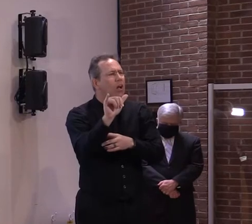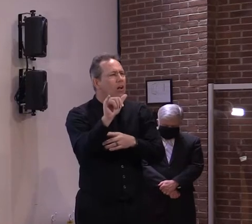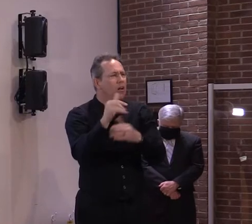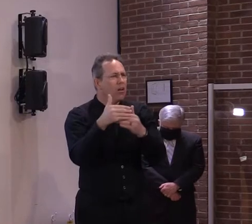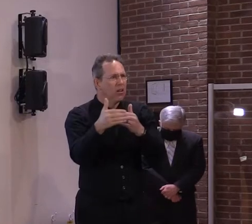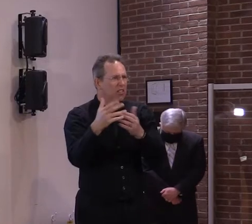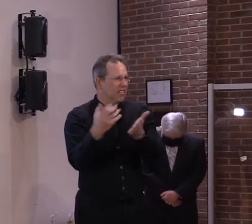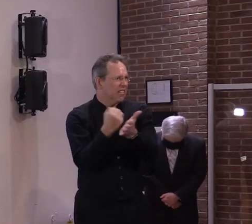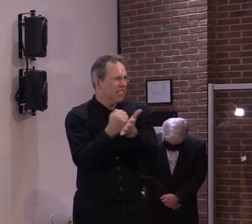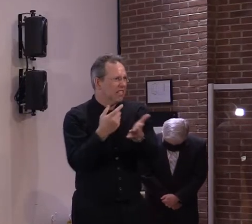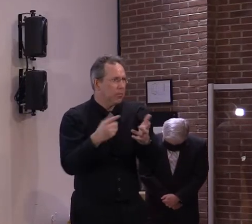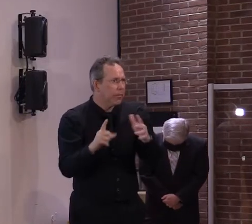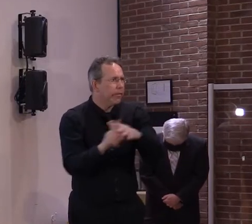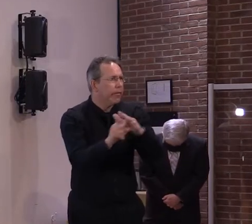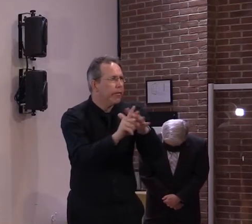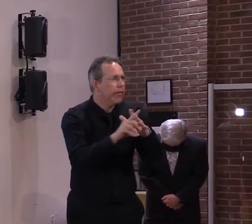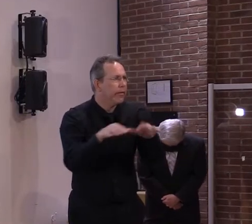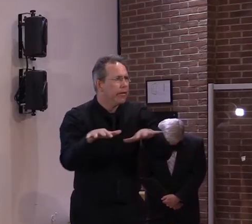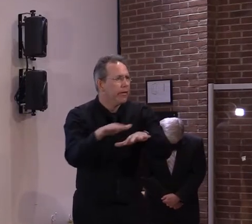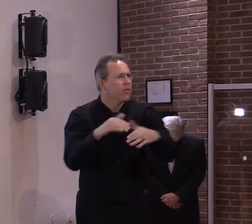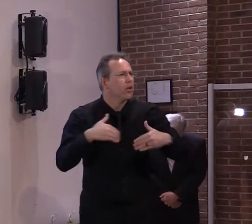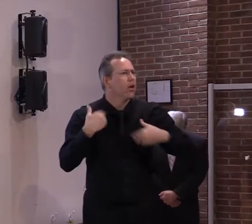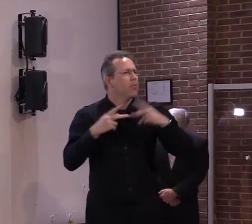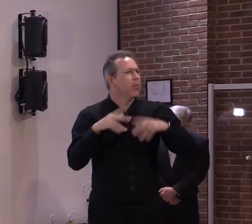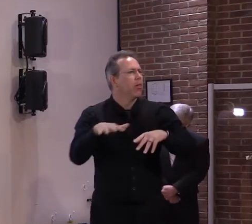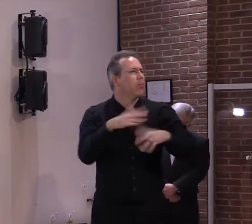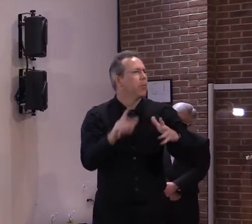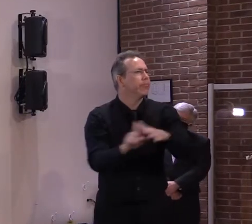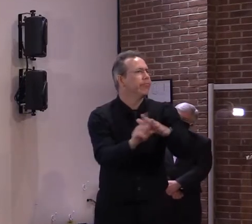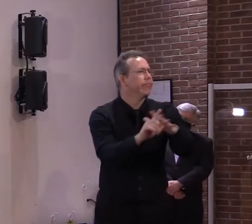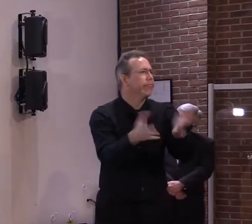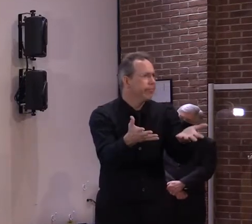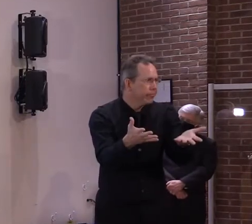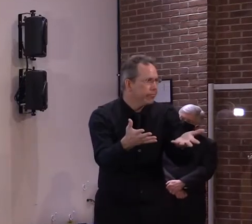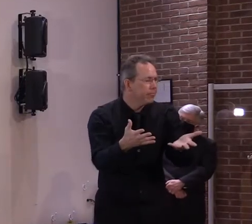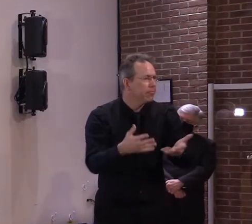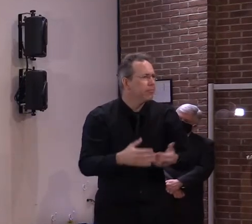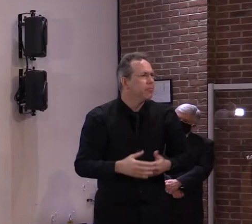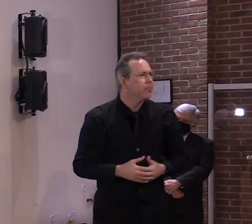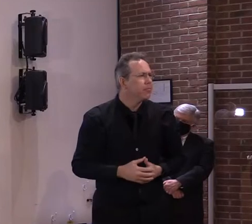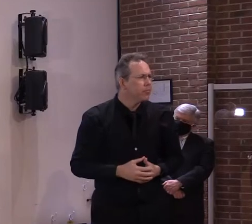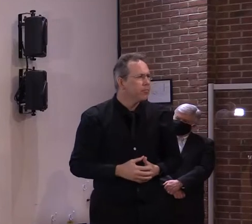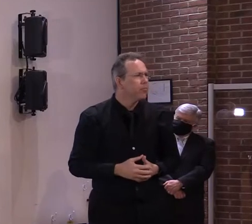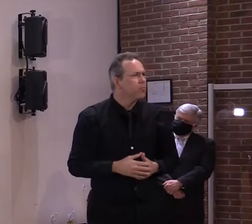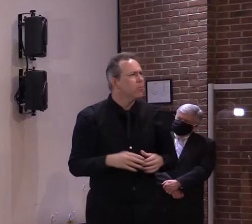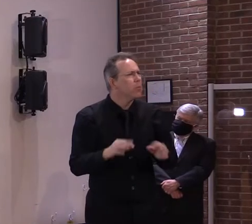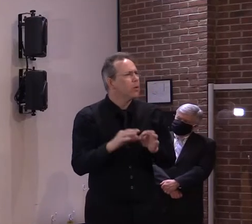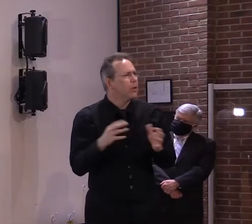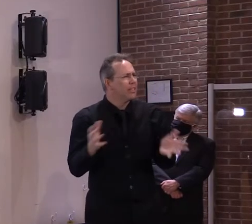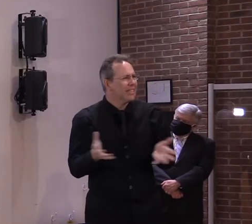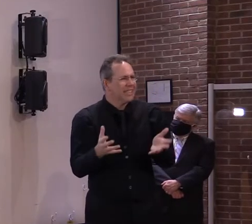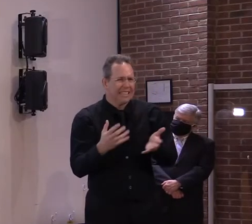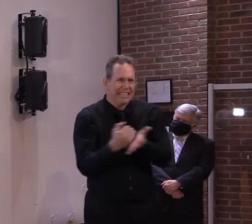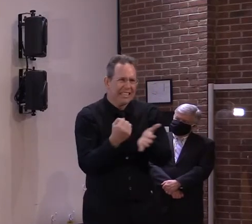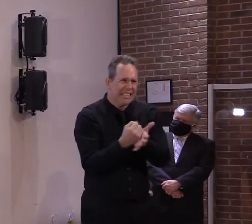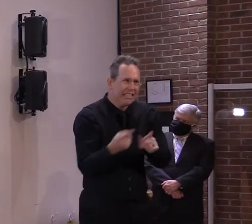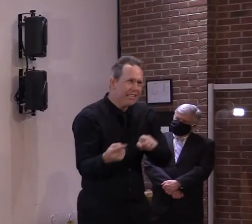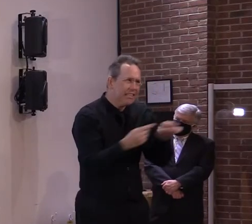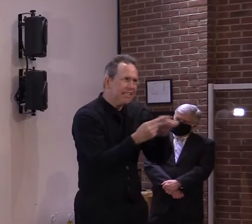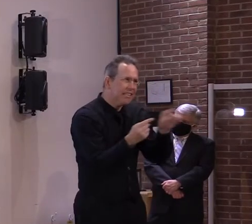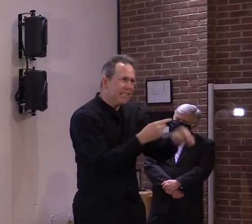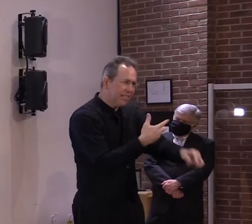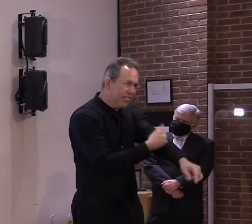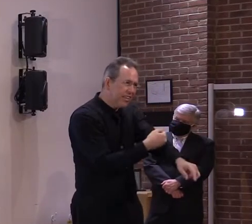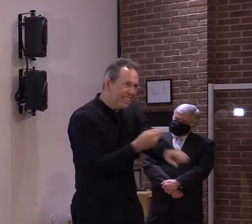cases will have become cases, but they'll still be getting themselves vaccinated and will start to see less in their